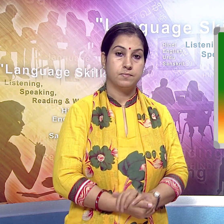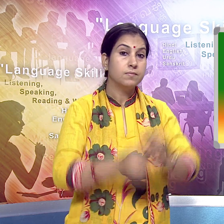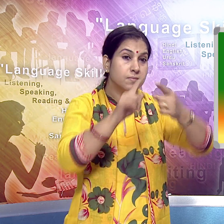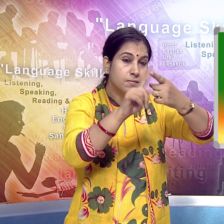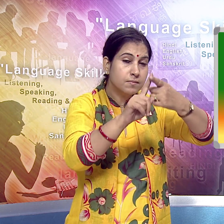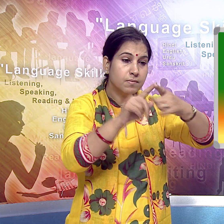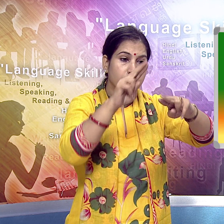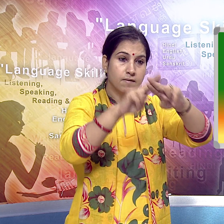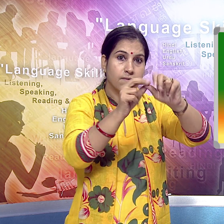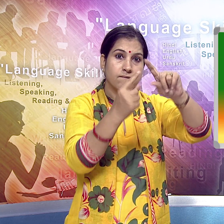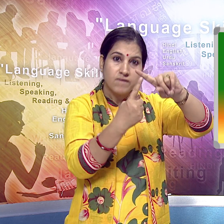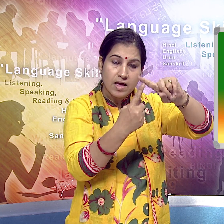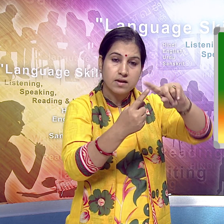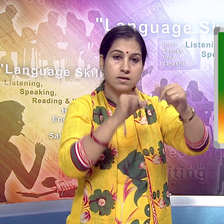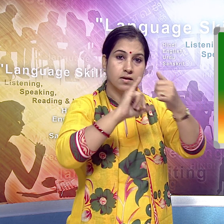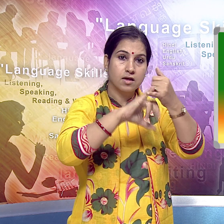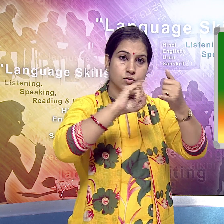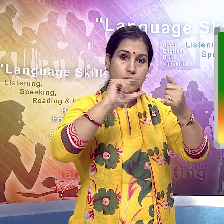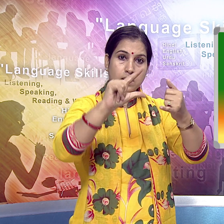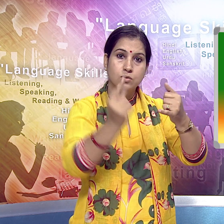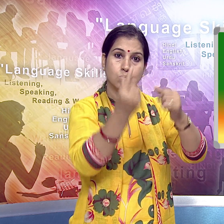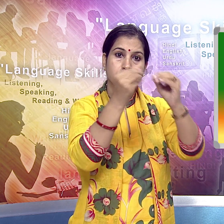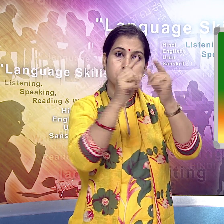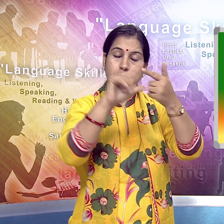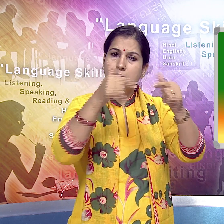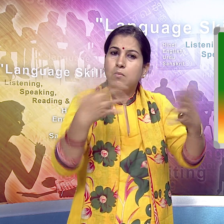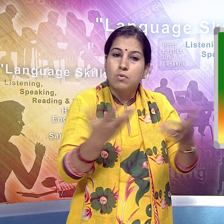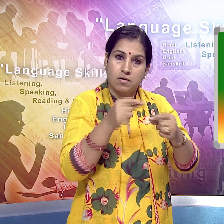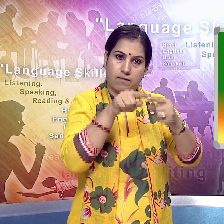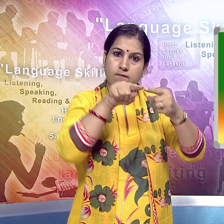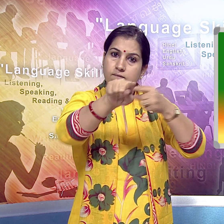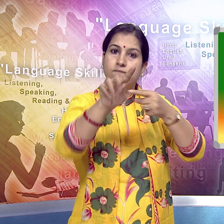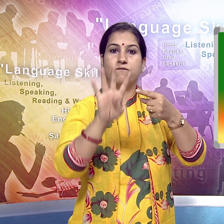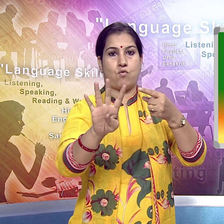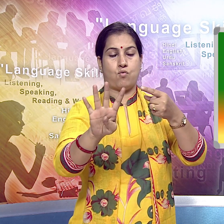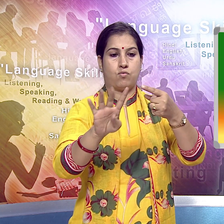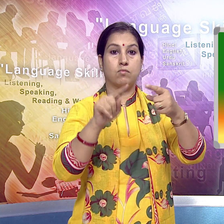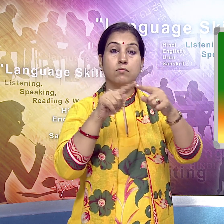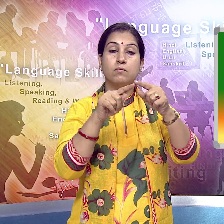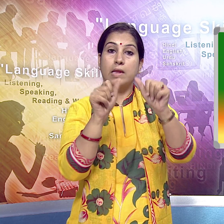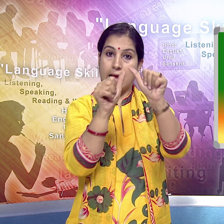Fat-soluble vitamins are 4: vitamin A, vitamin